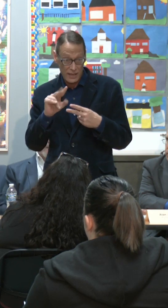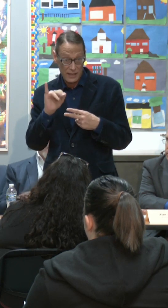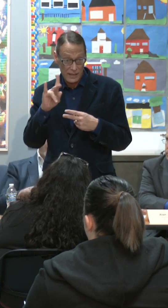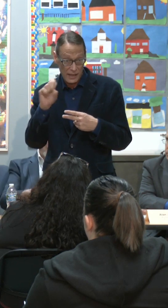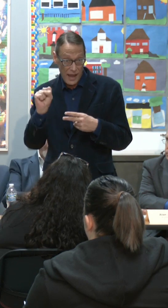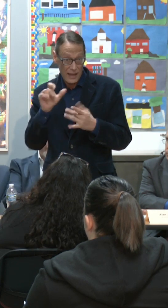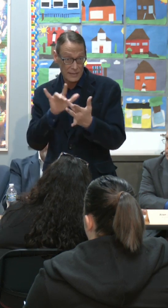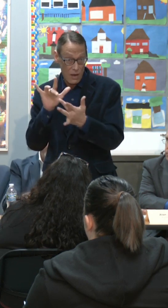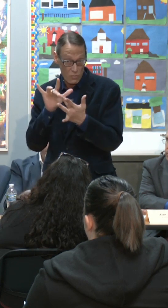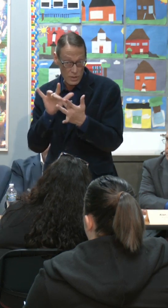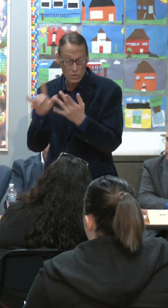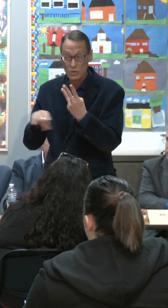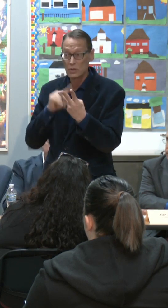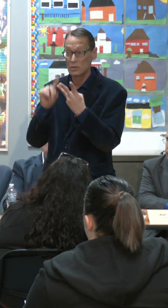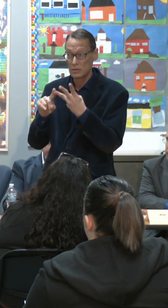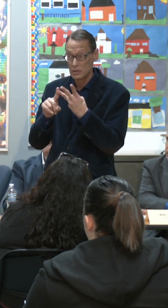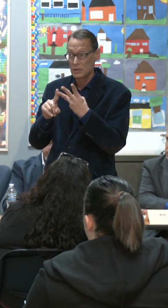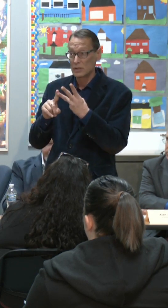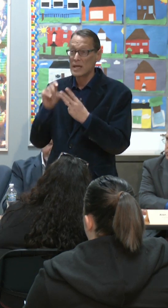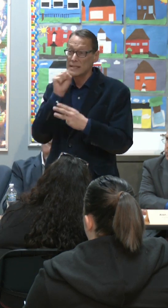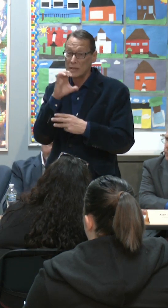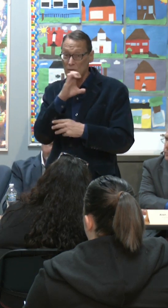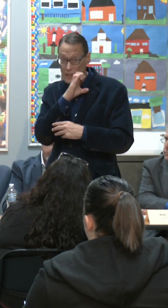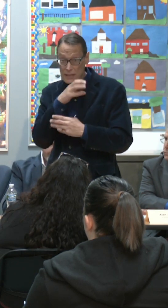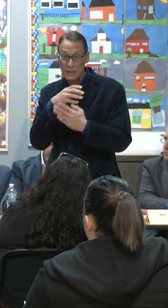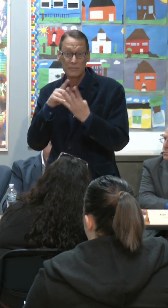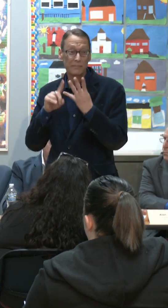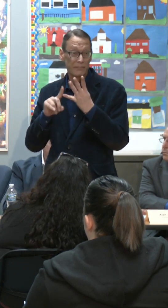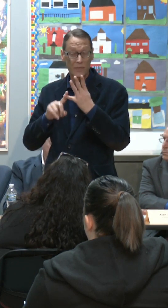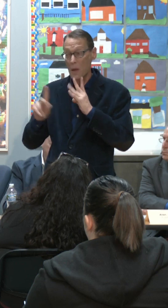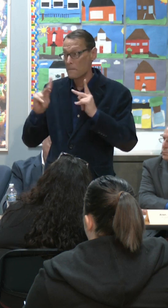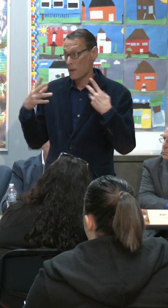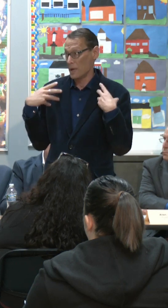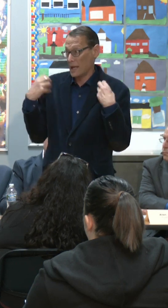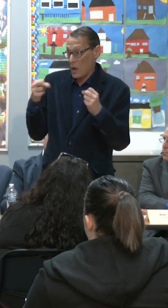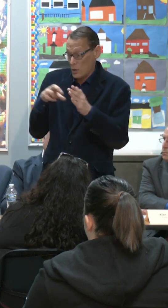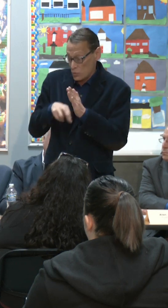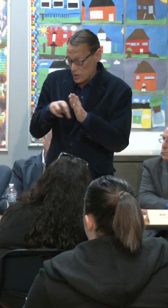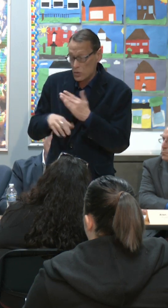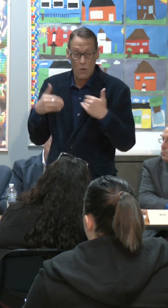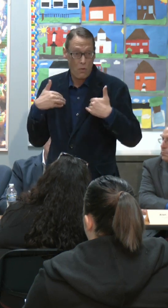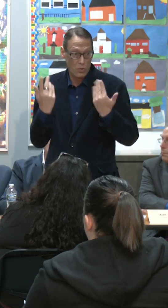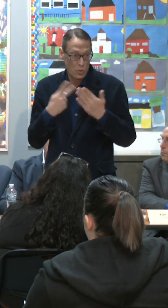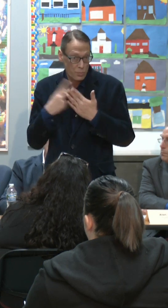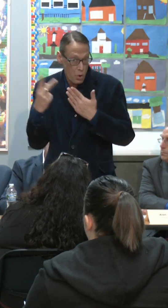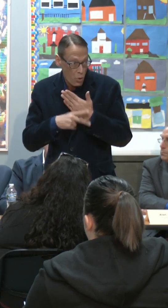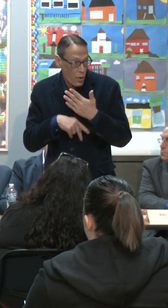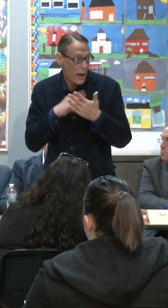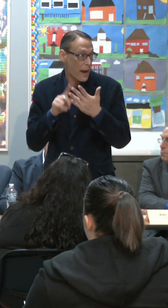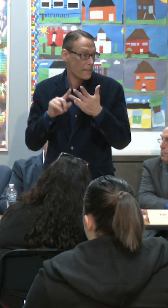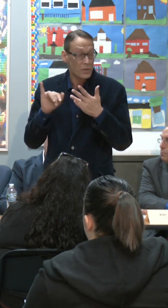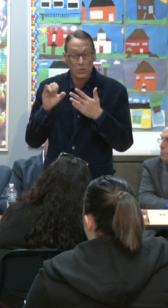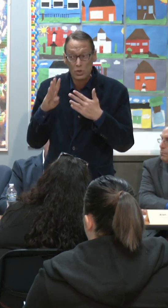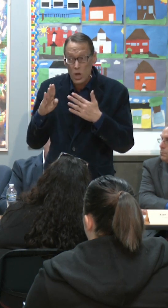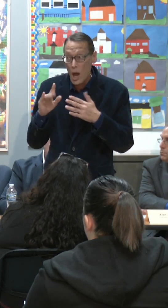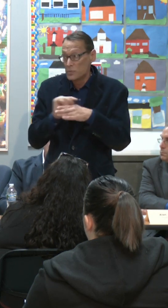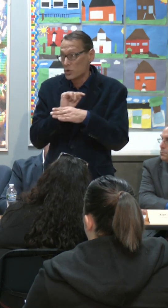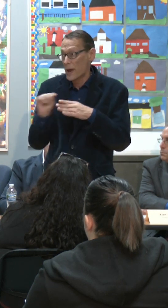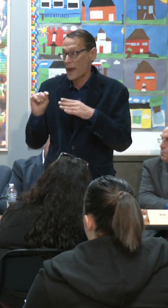you to go to the city's website and apply. Just search for Mayor's Youth Cabinet. Or you can follow them on Instagram